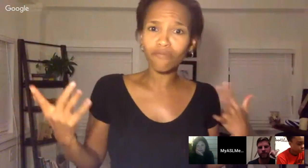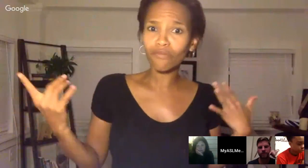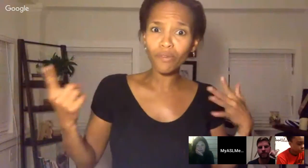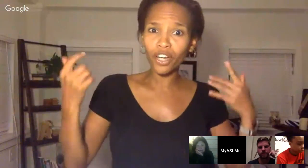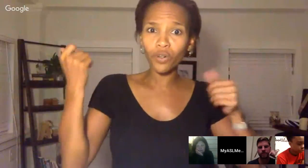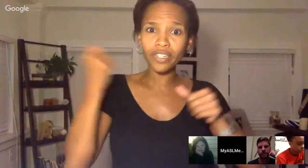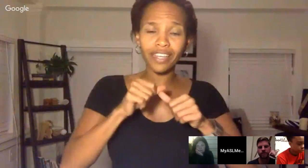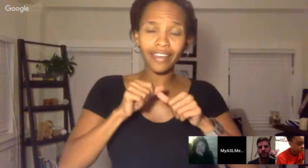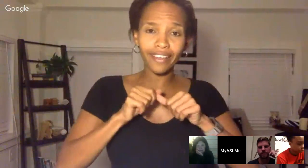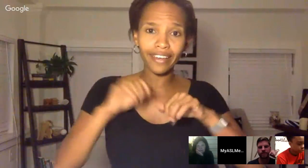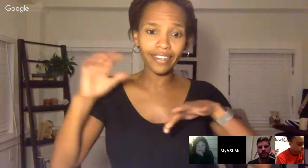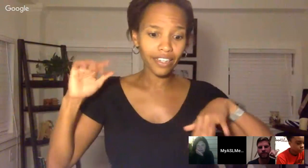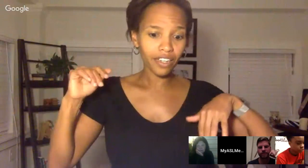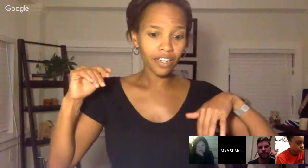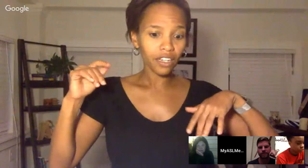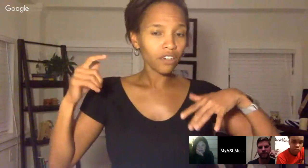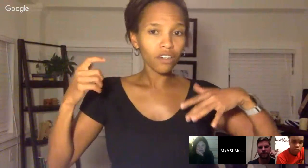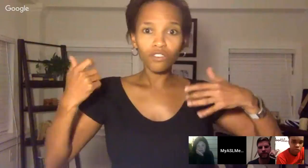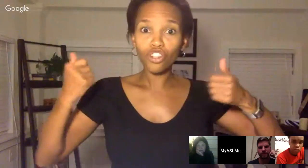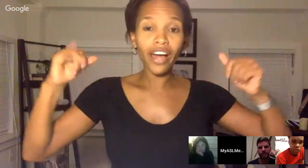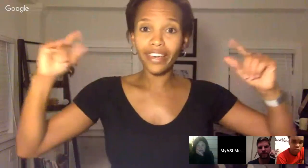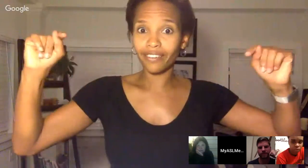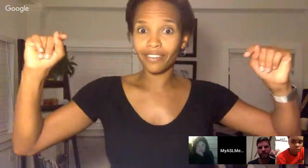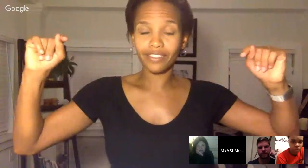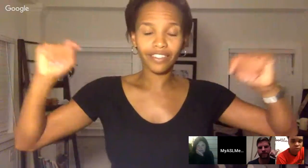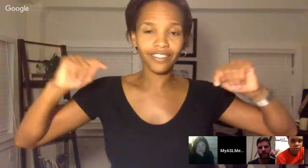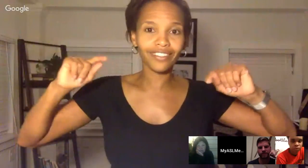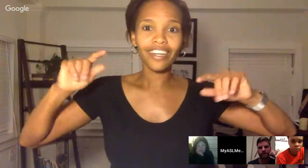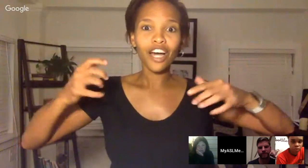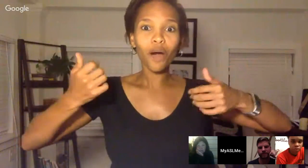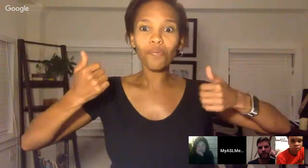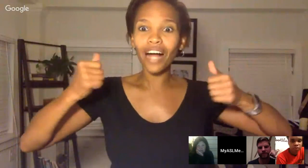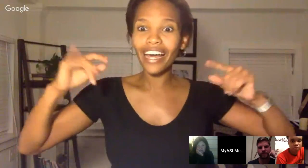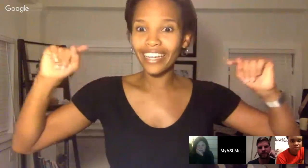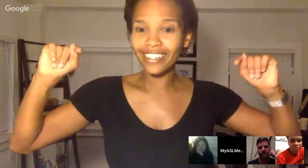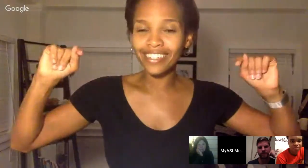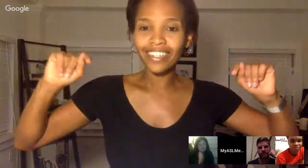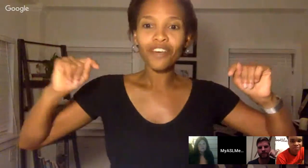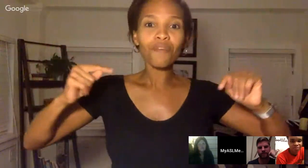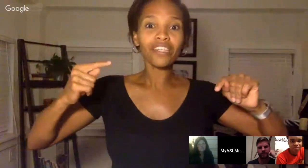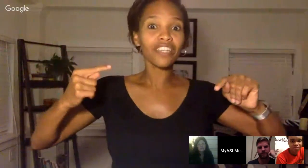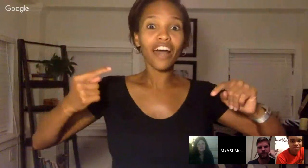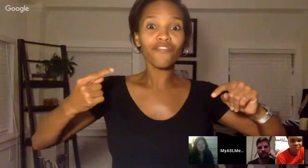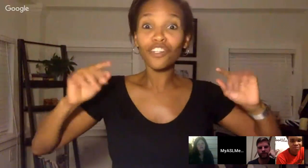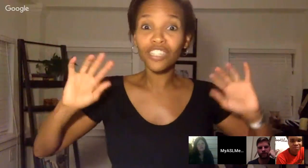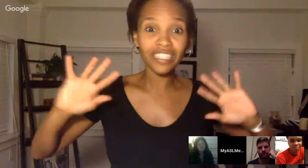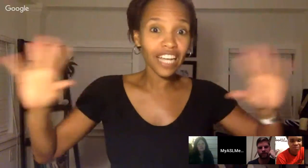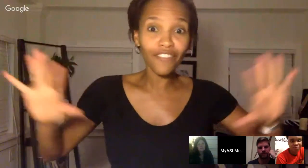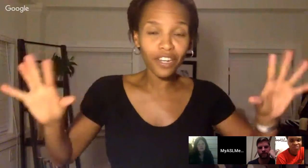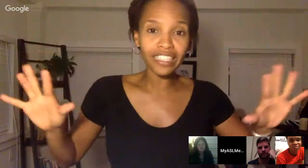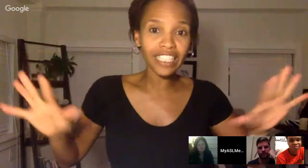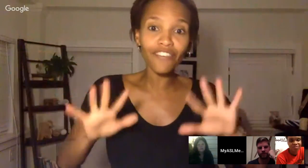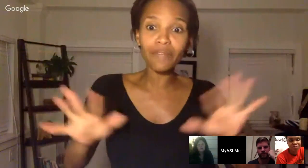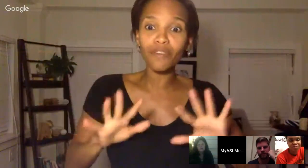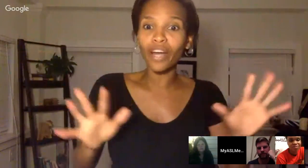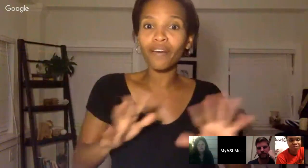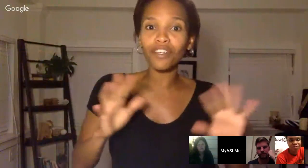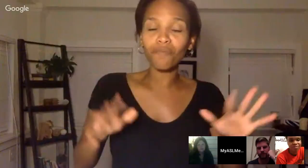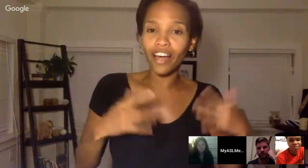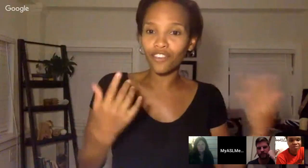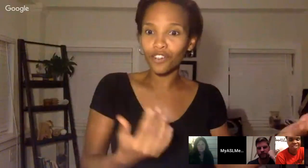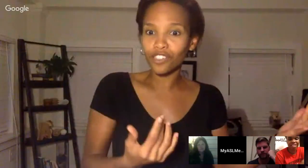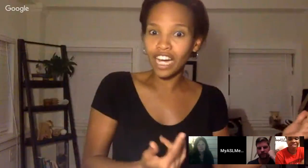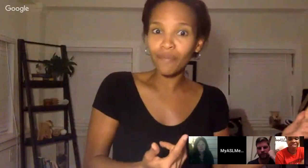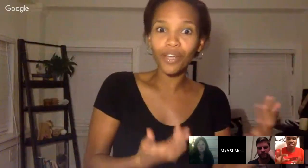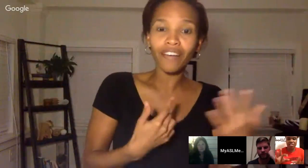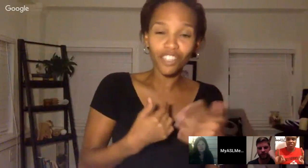say, like, try it, apply it, because at first it's never gonna be right when you